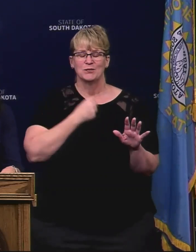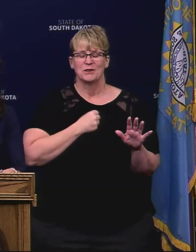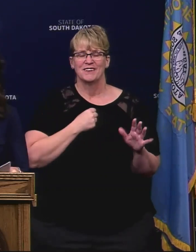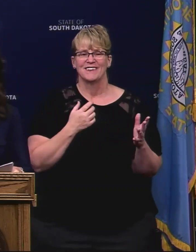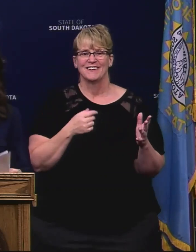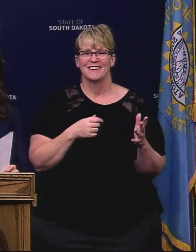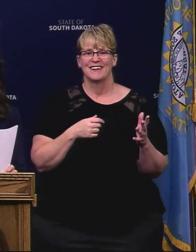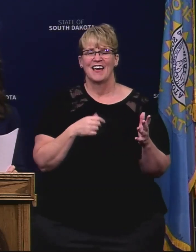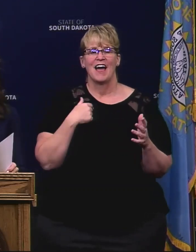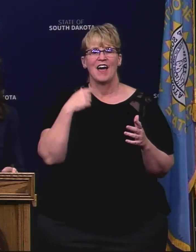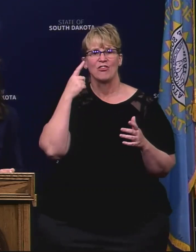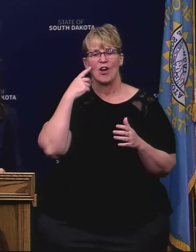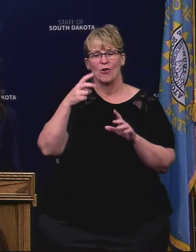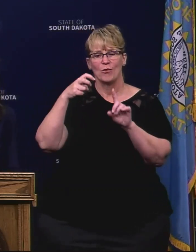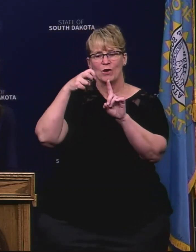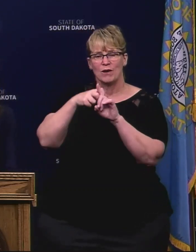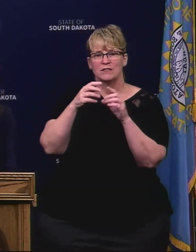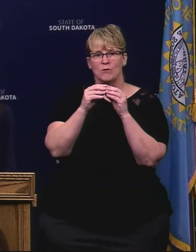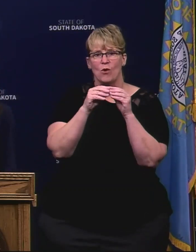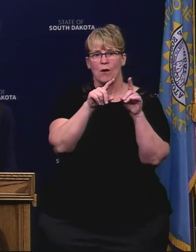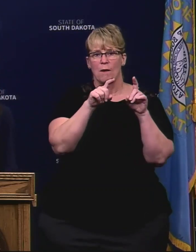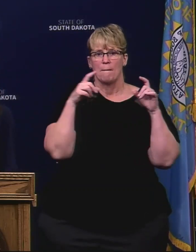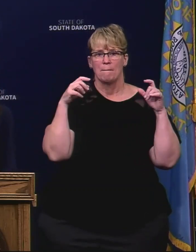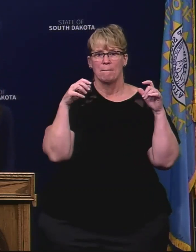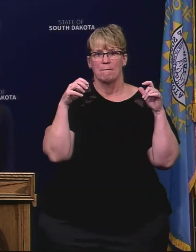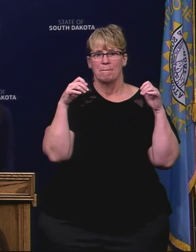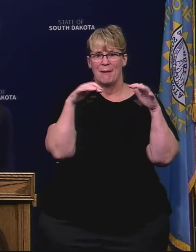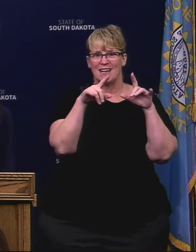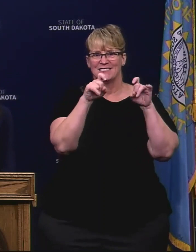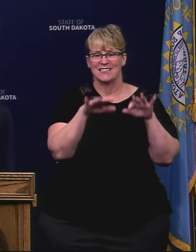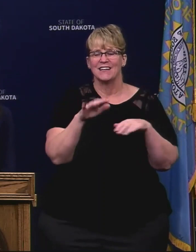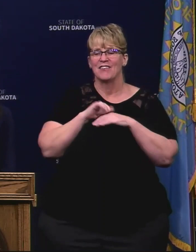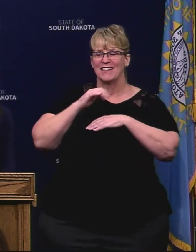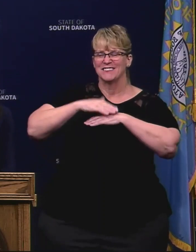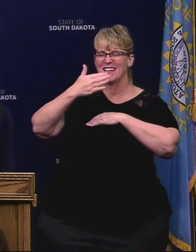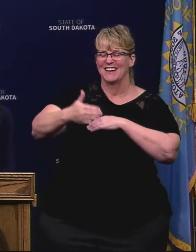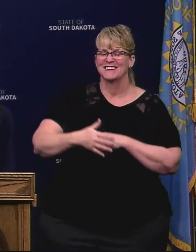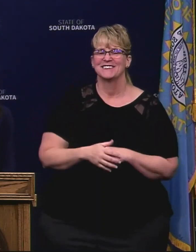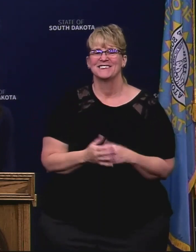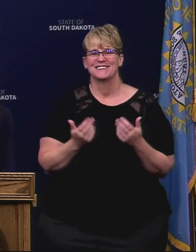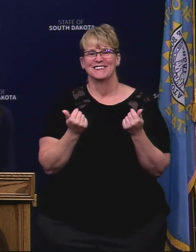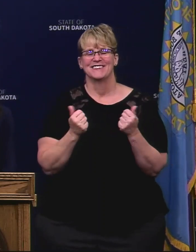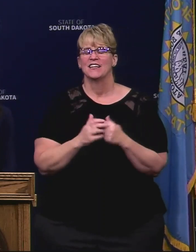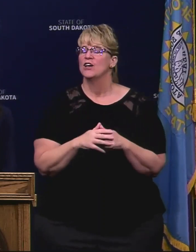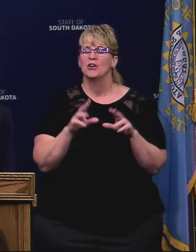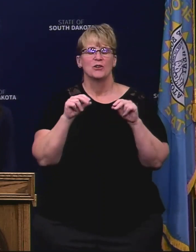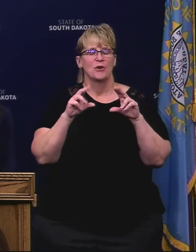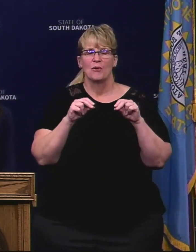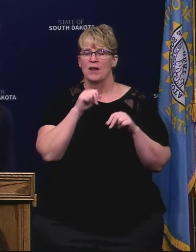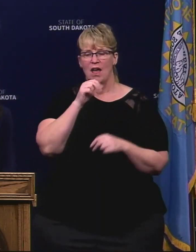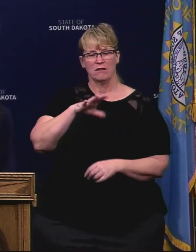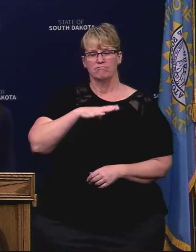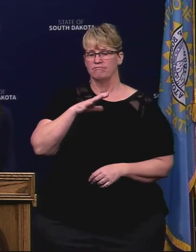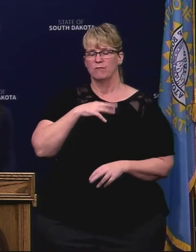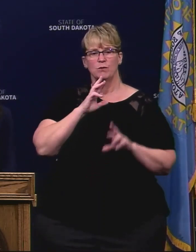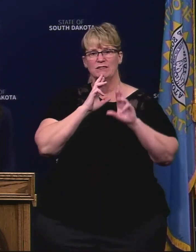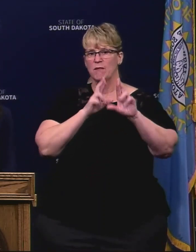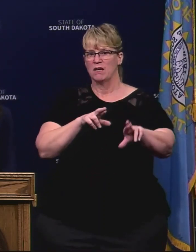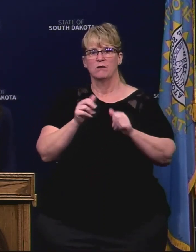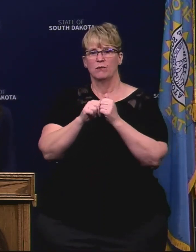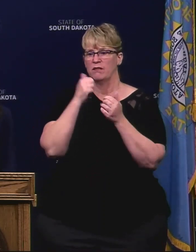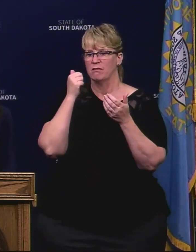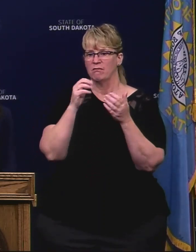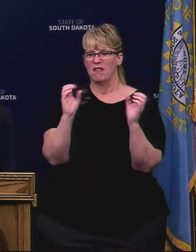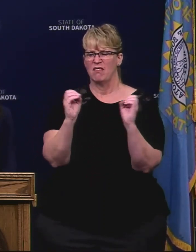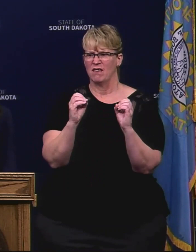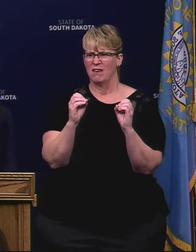to ask if they'd requested mass testing. Well, that's next. But Okay. Well, no, they have not formally responded.